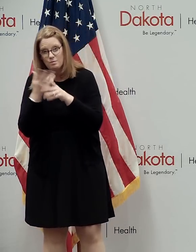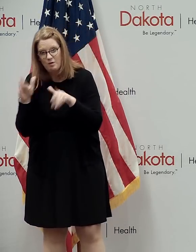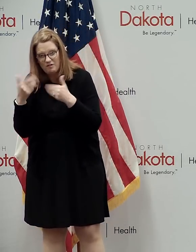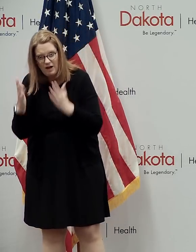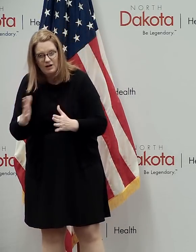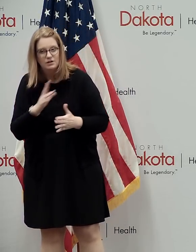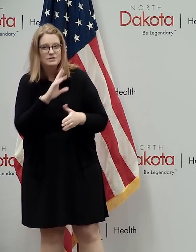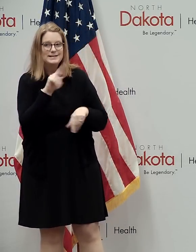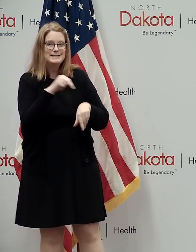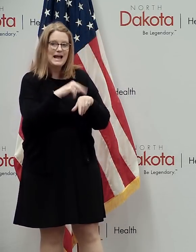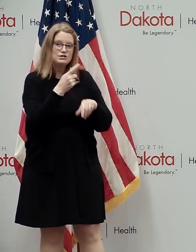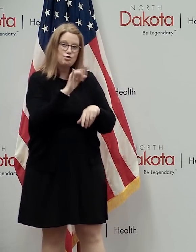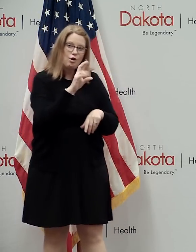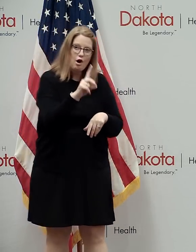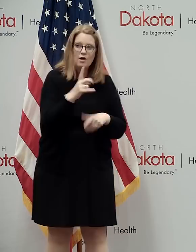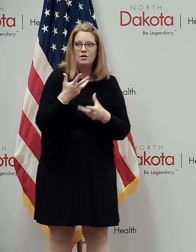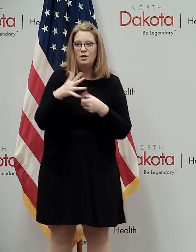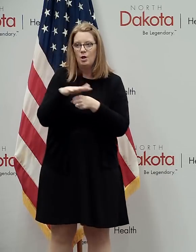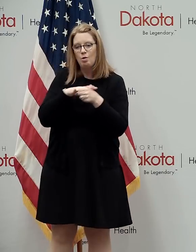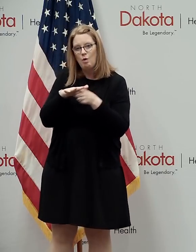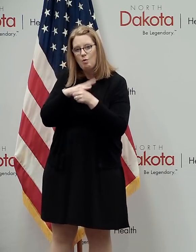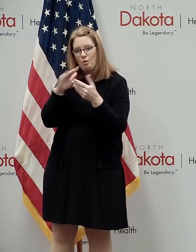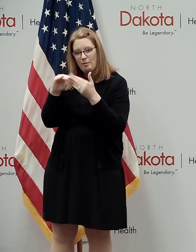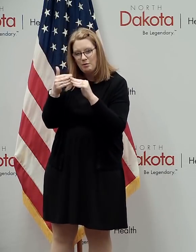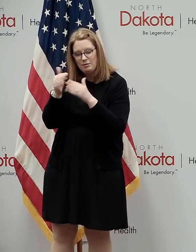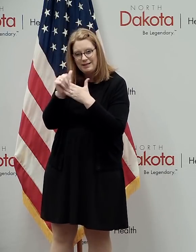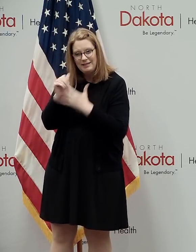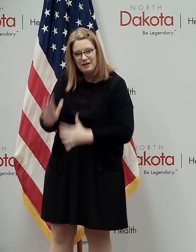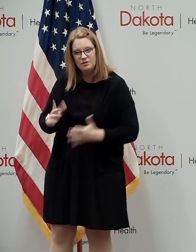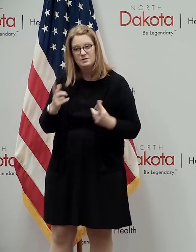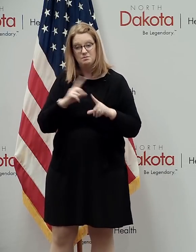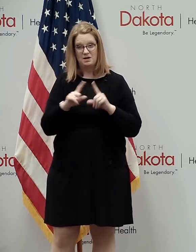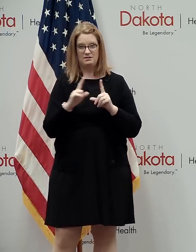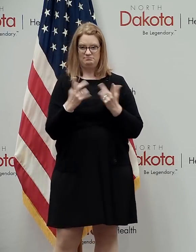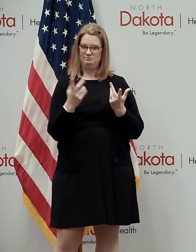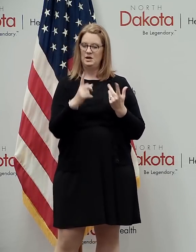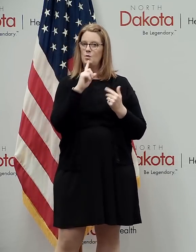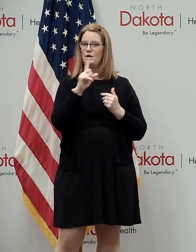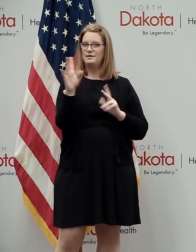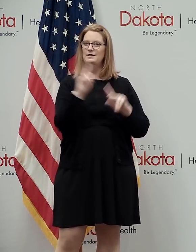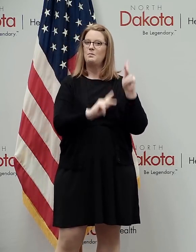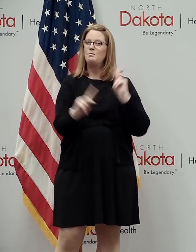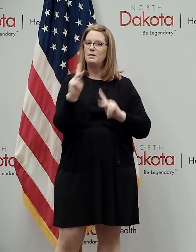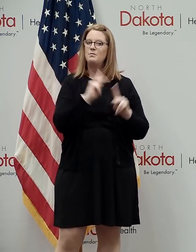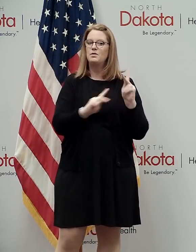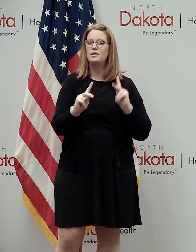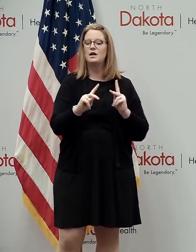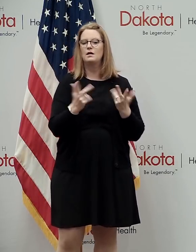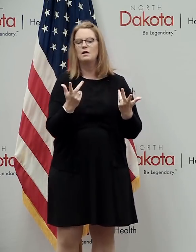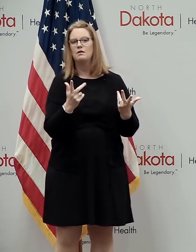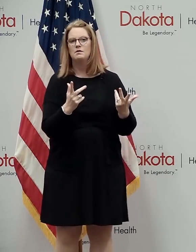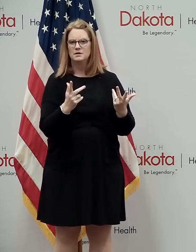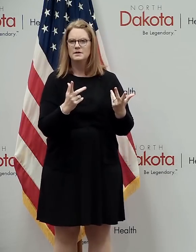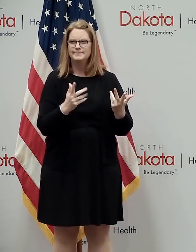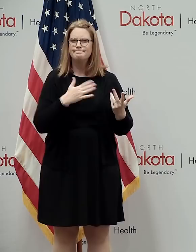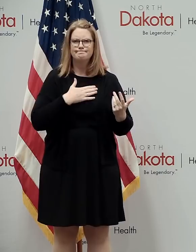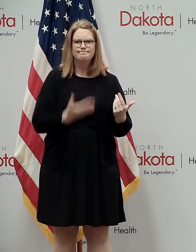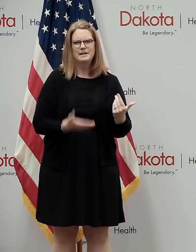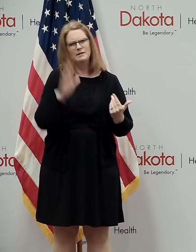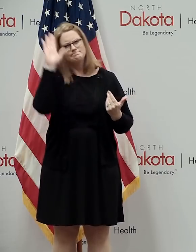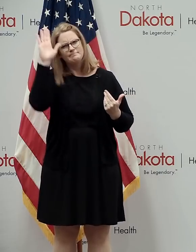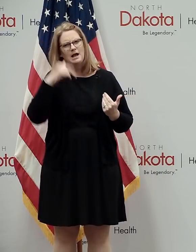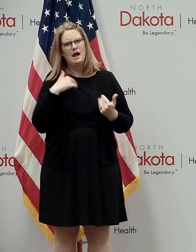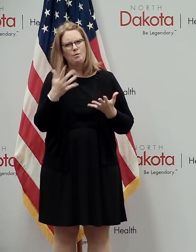Guard, local community leaders, but citizens themselves that are being proactive and saying that they want to get